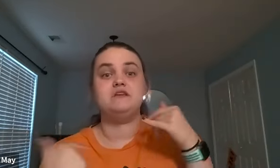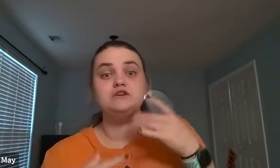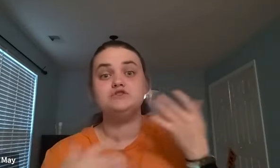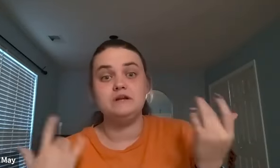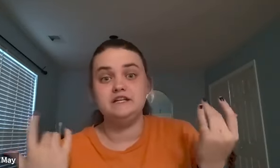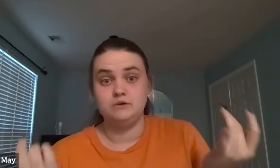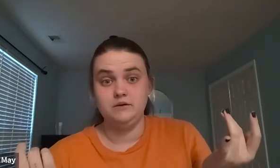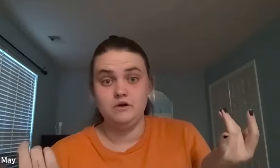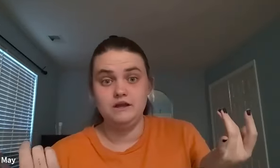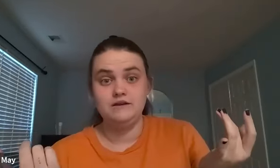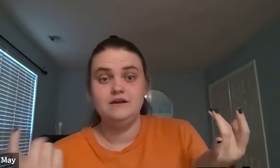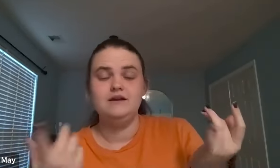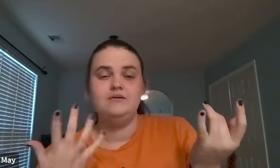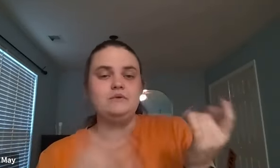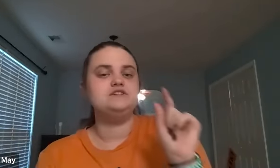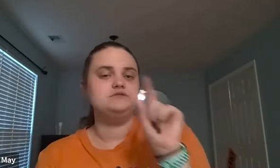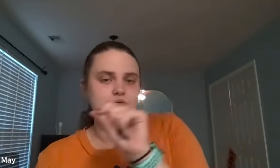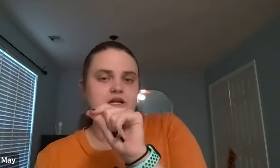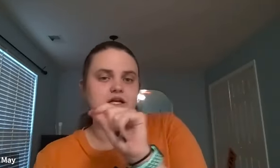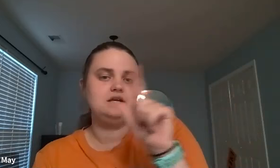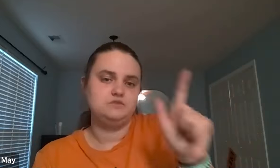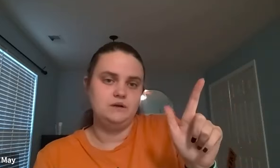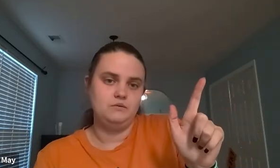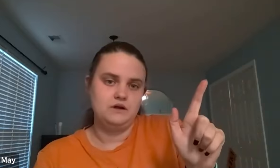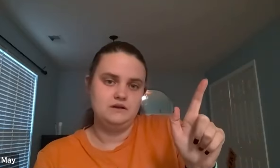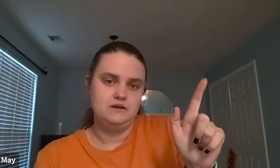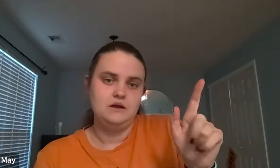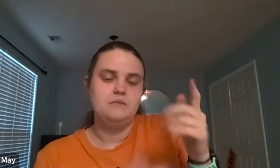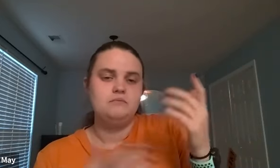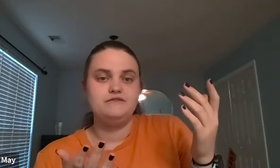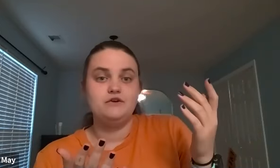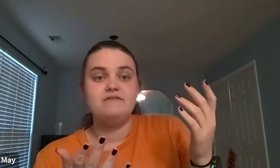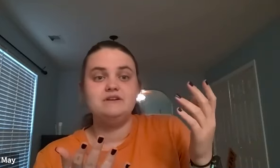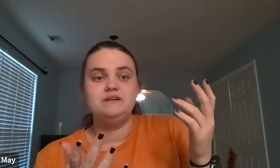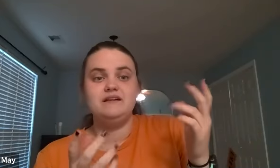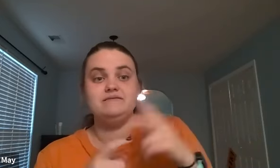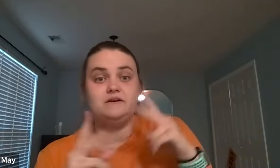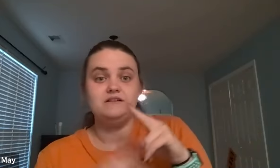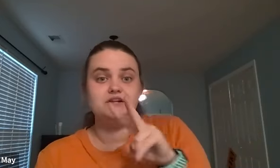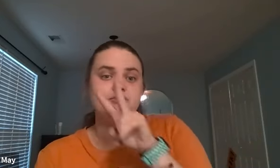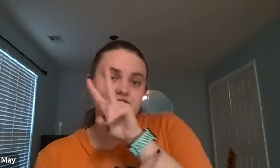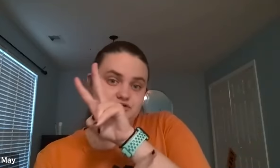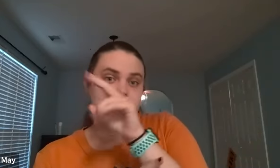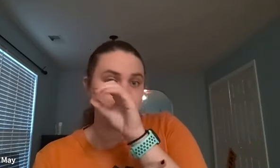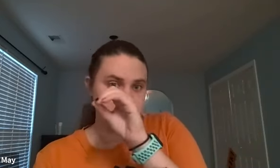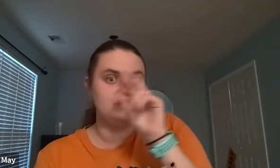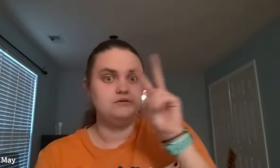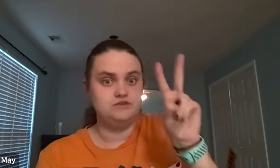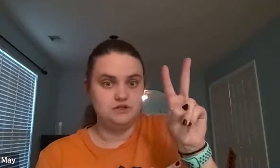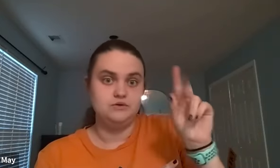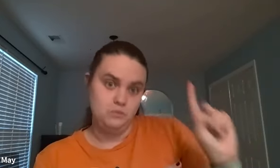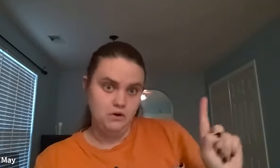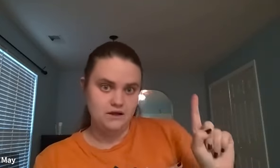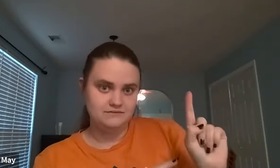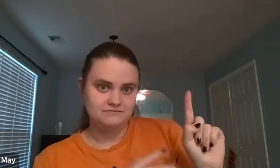year 2021, we do 2021. But if you're having to be like very clear, you would do 2021.